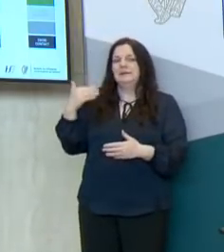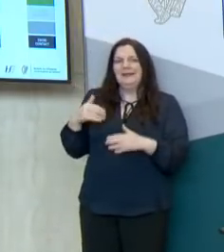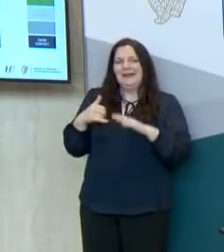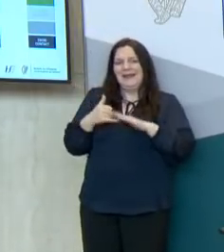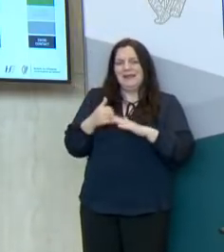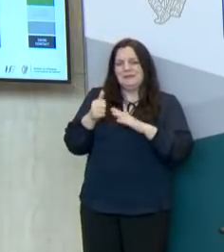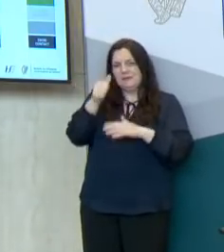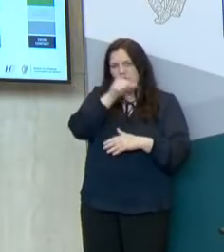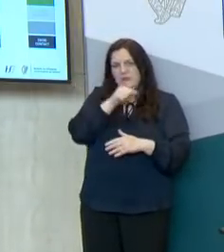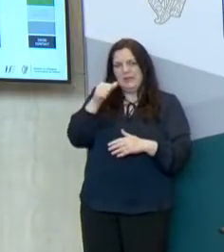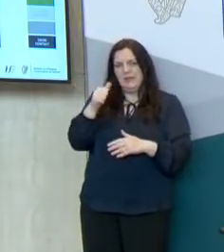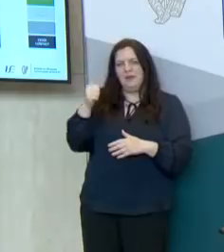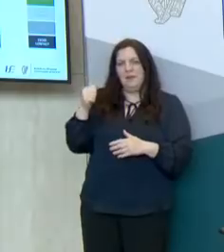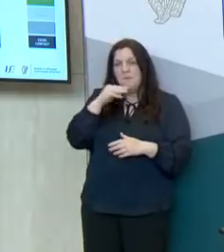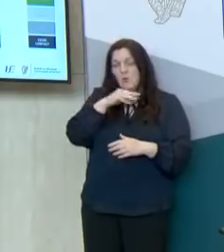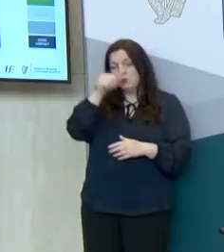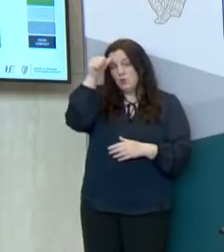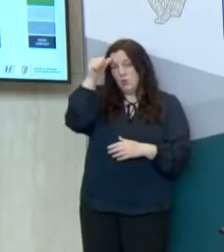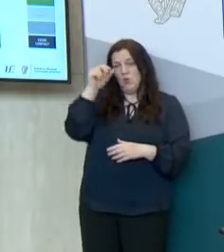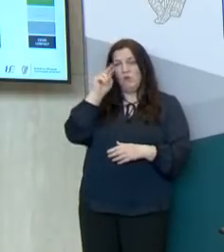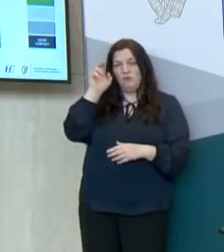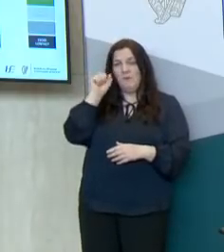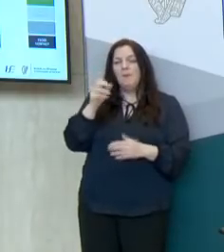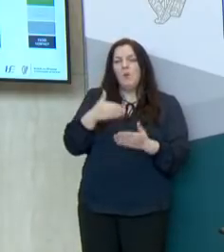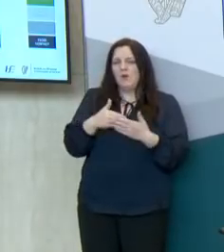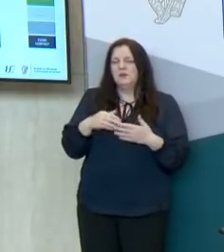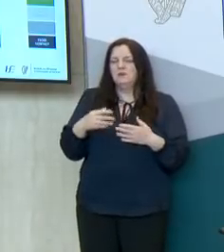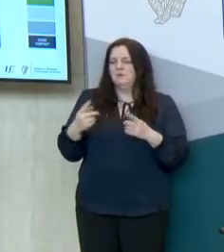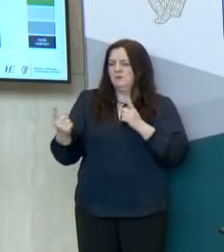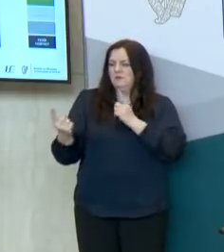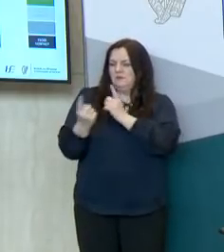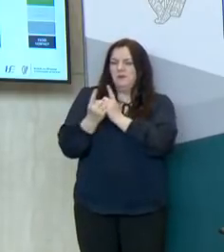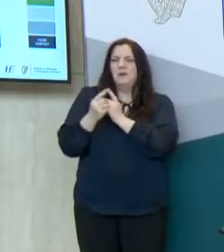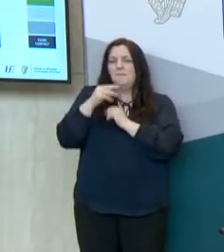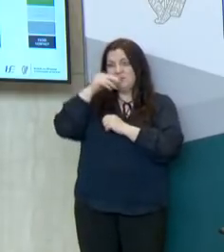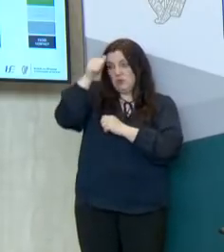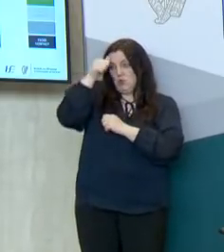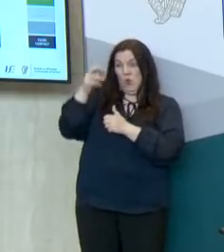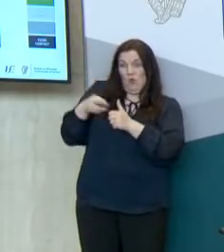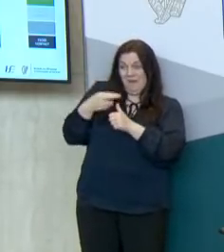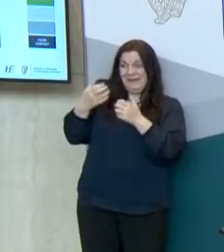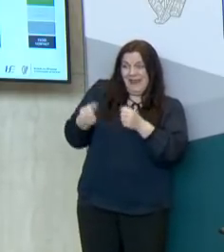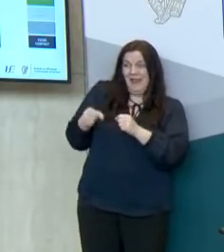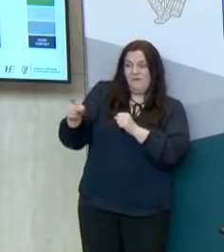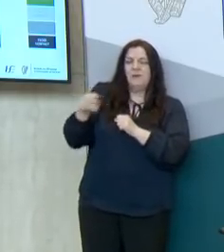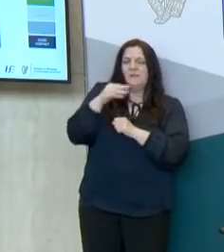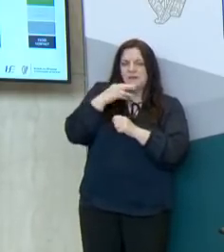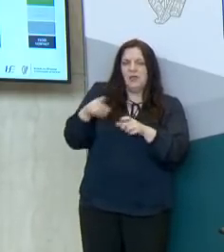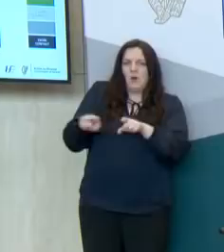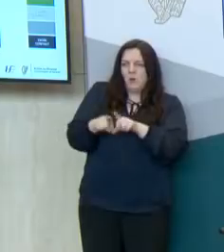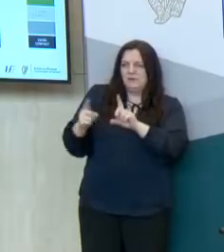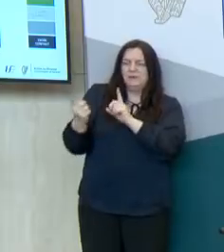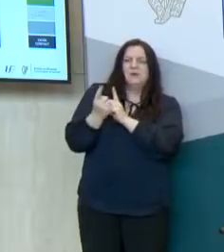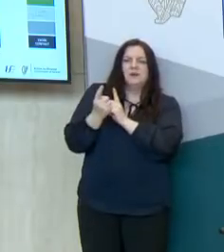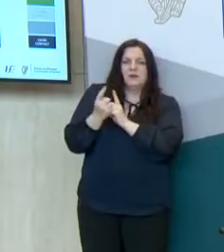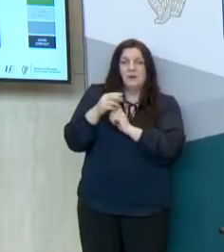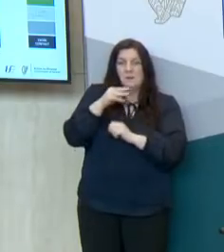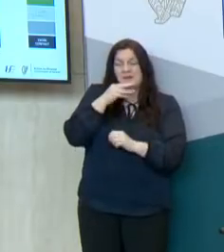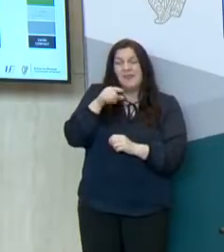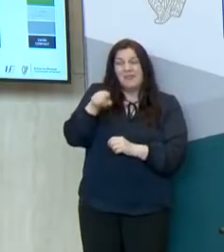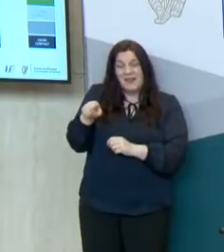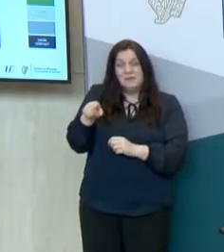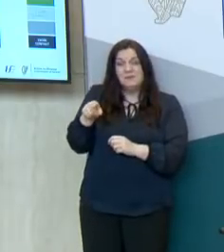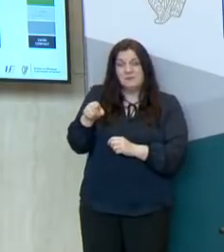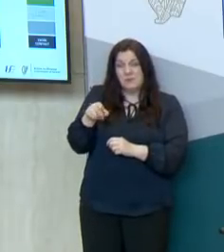note that a lot of cases are associated with close contact with an already known case. And that's a good signal